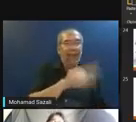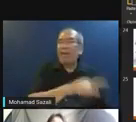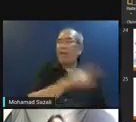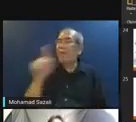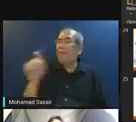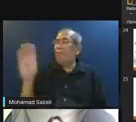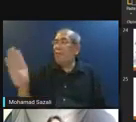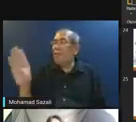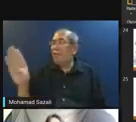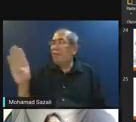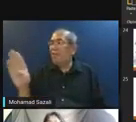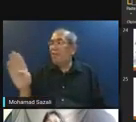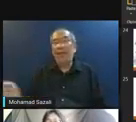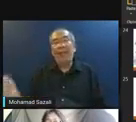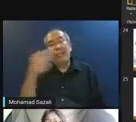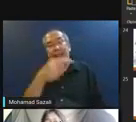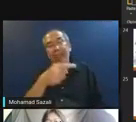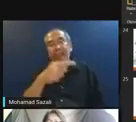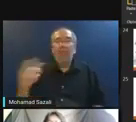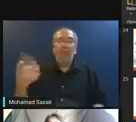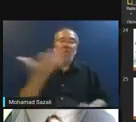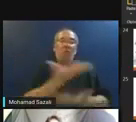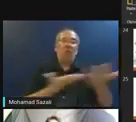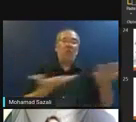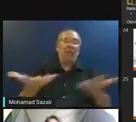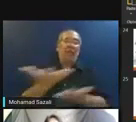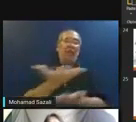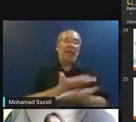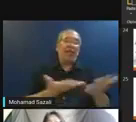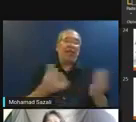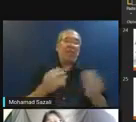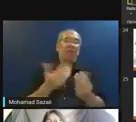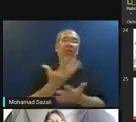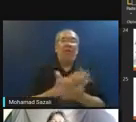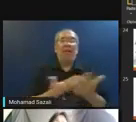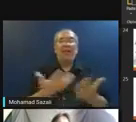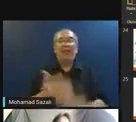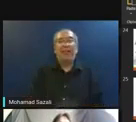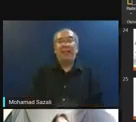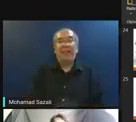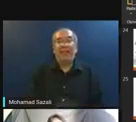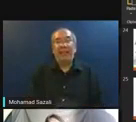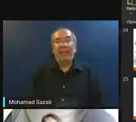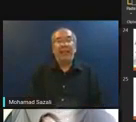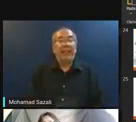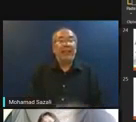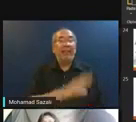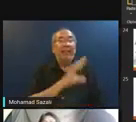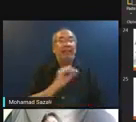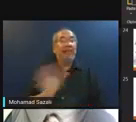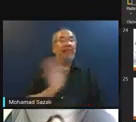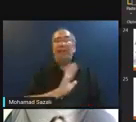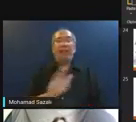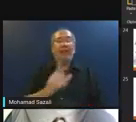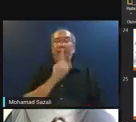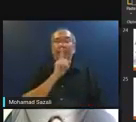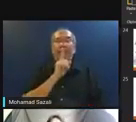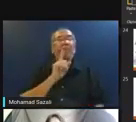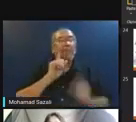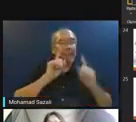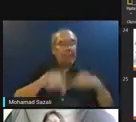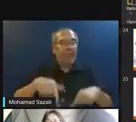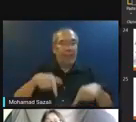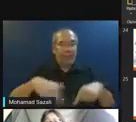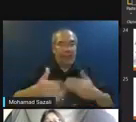Obviously, having a face-to-face class is much better, so we can understand and we can correct your sign, we can interact. But of course, there